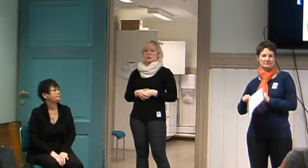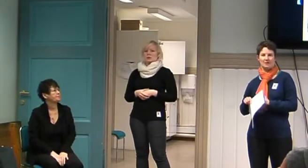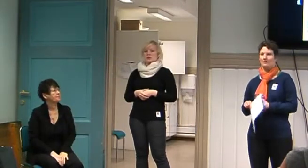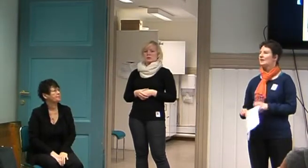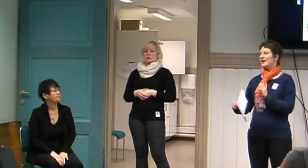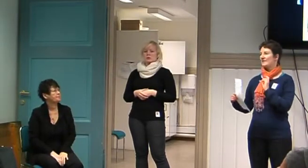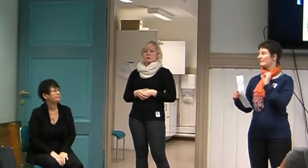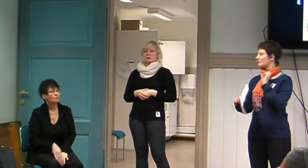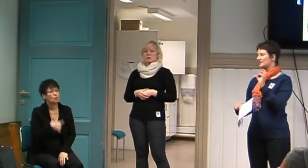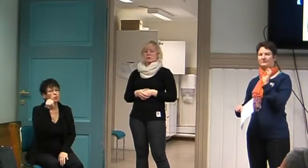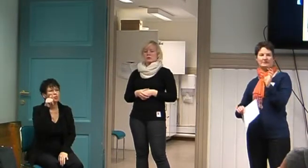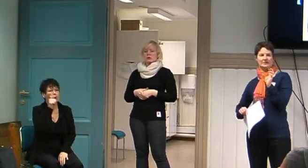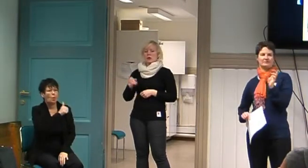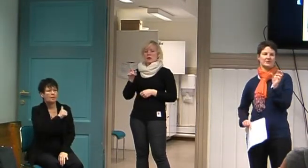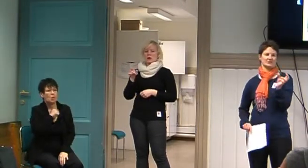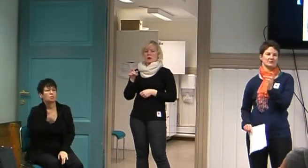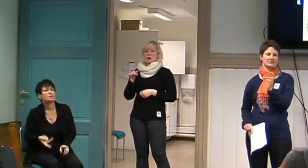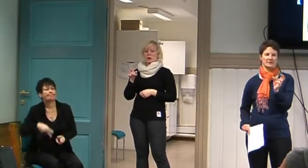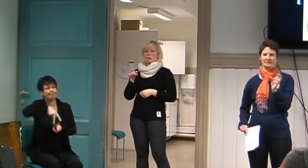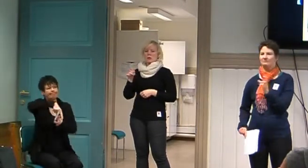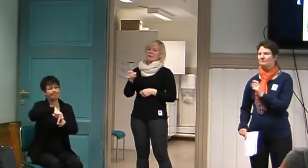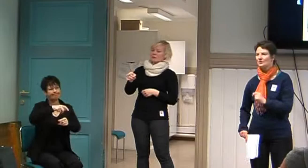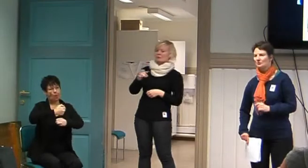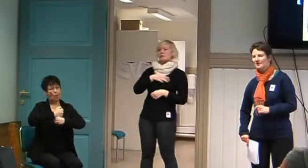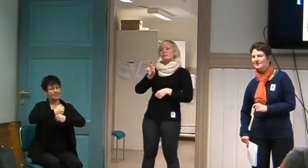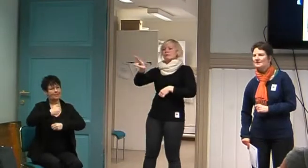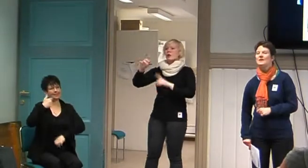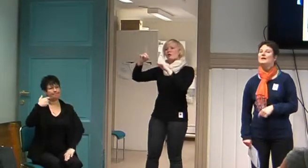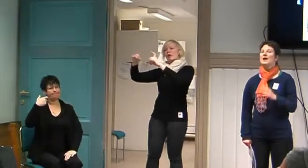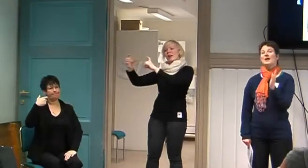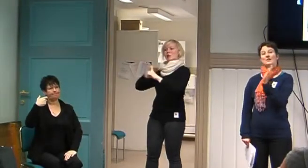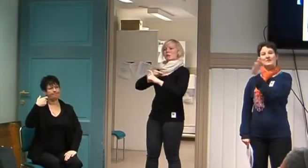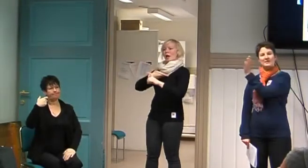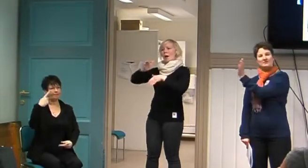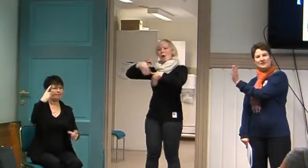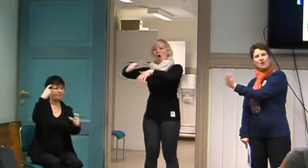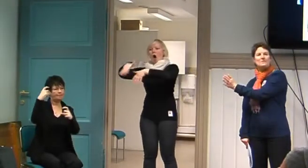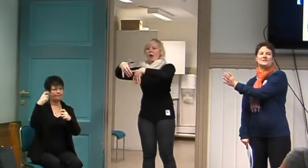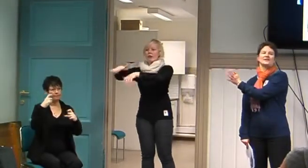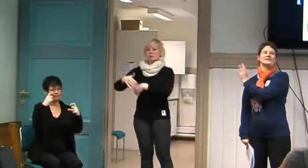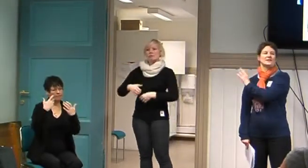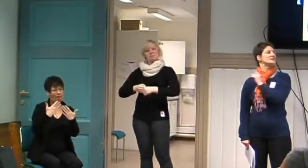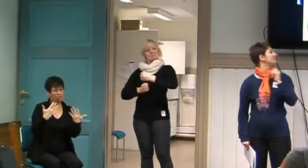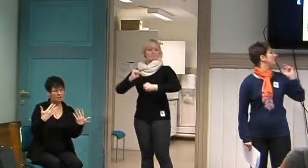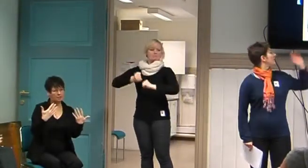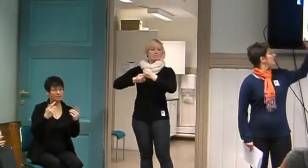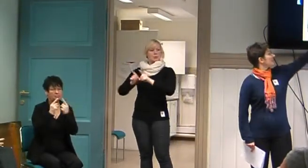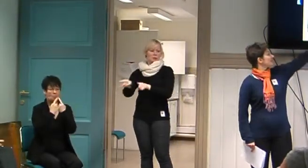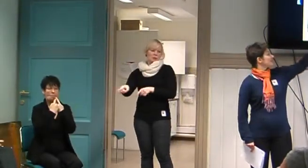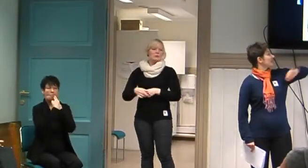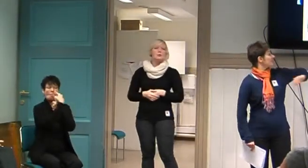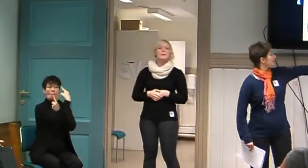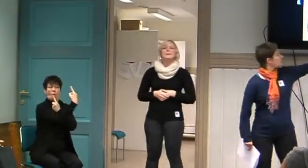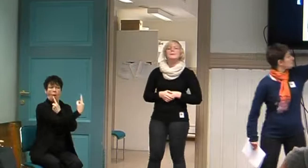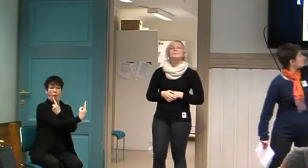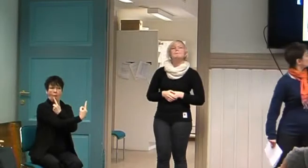horseback are, and they of course are very photographed by tourists. The building opposite is the